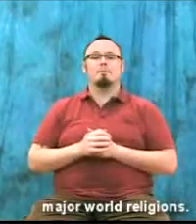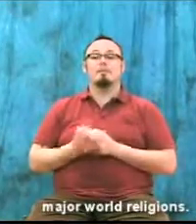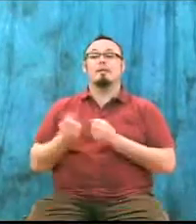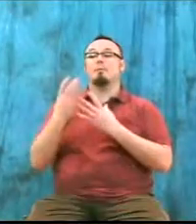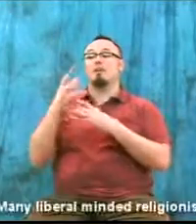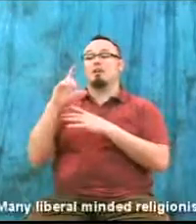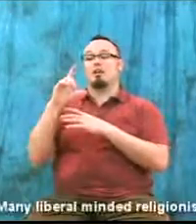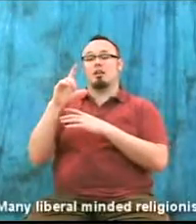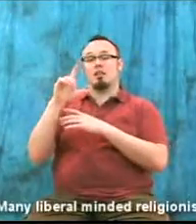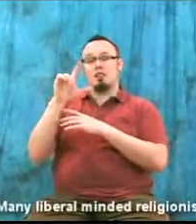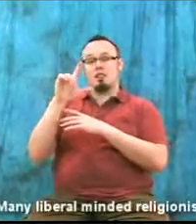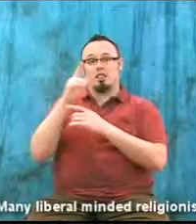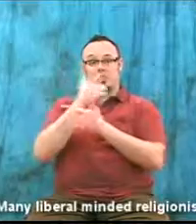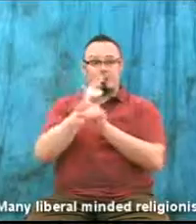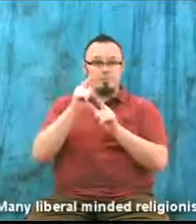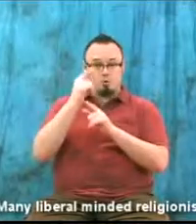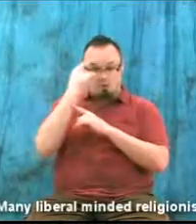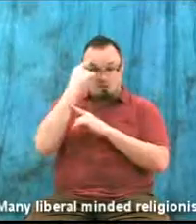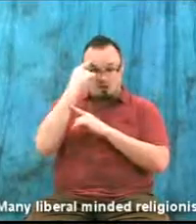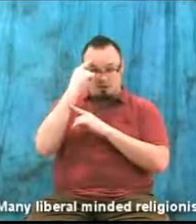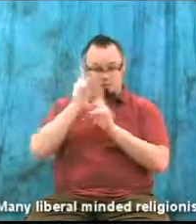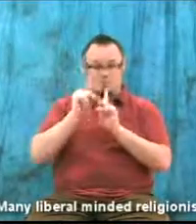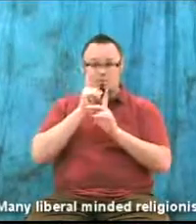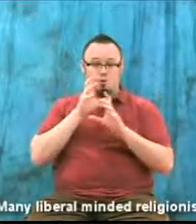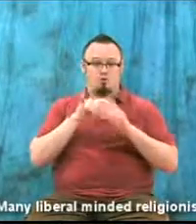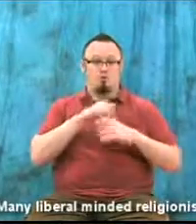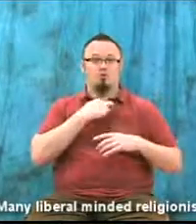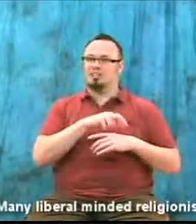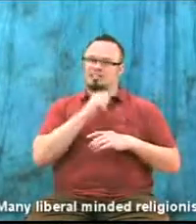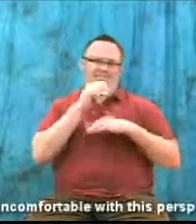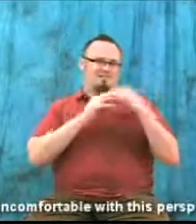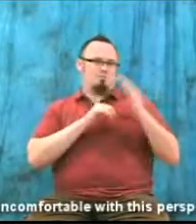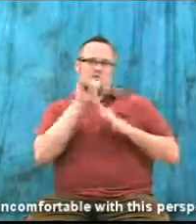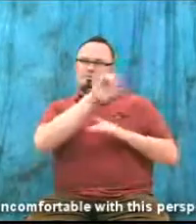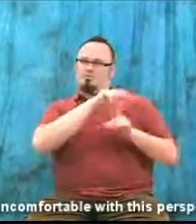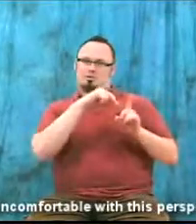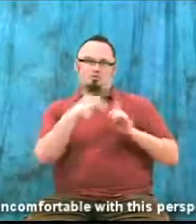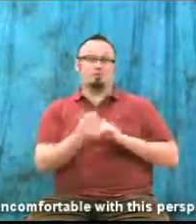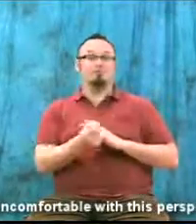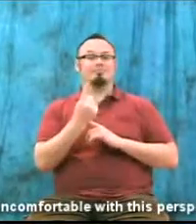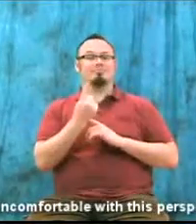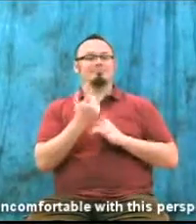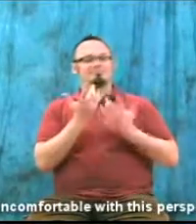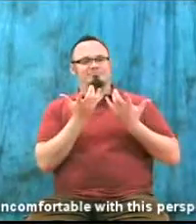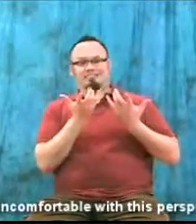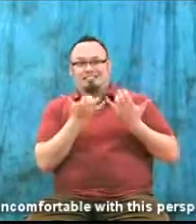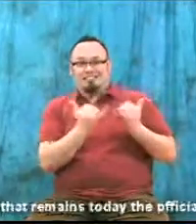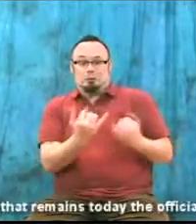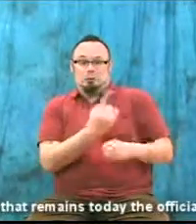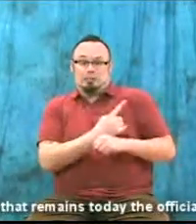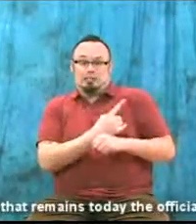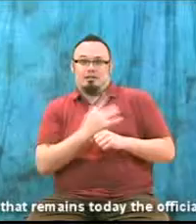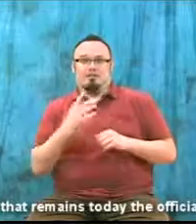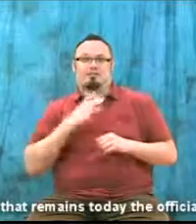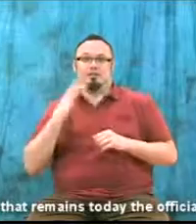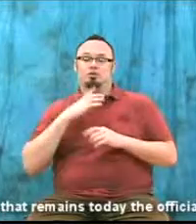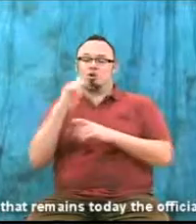Many liberal-minded religionists are uncomfortable with this perspective, but that remains today the official dogma.